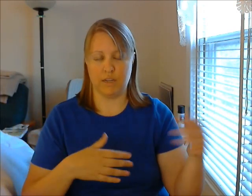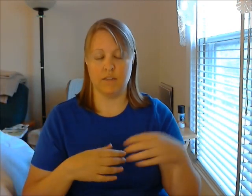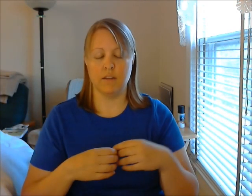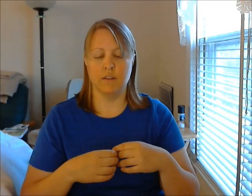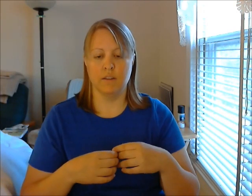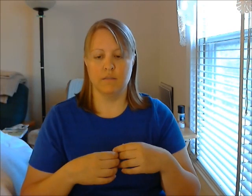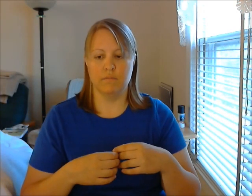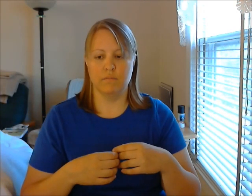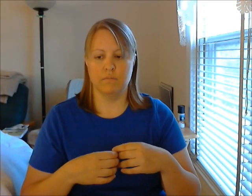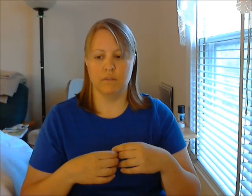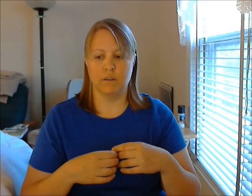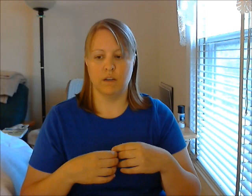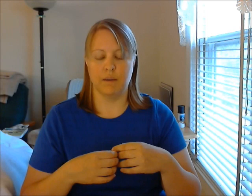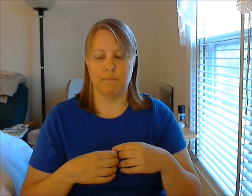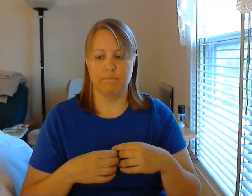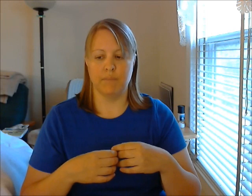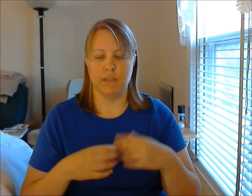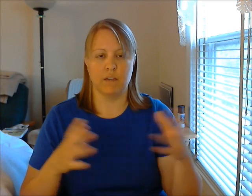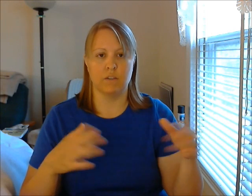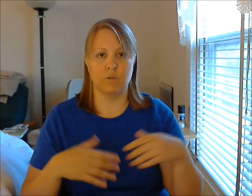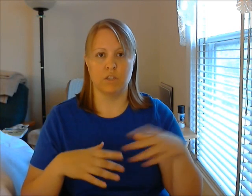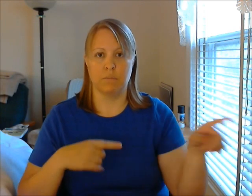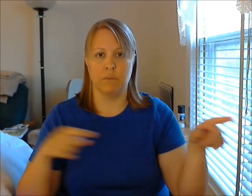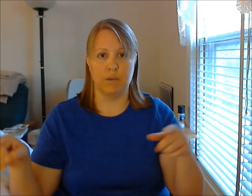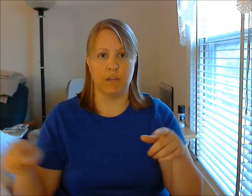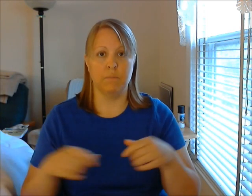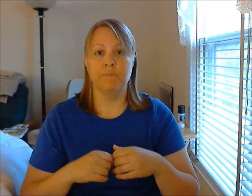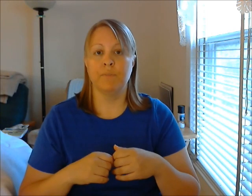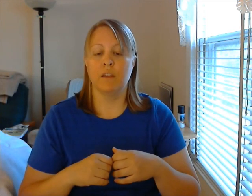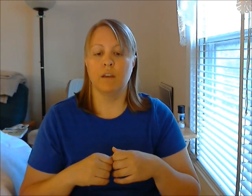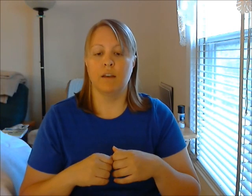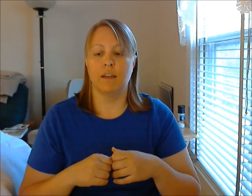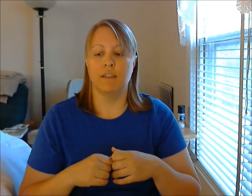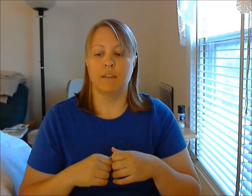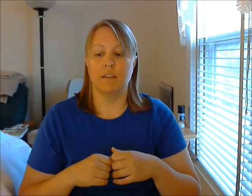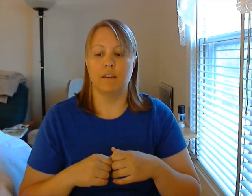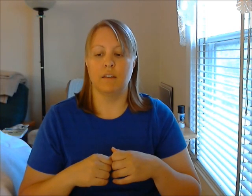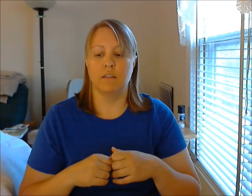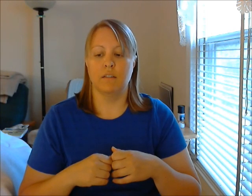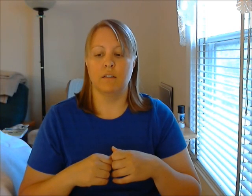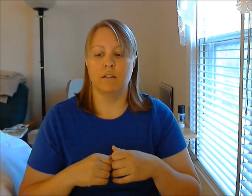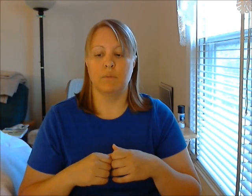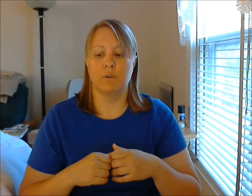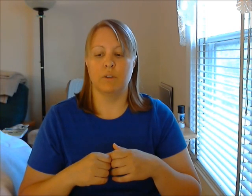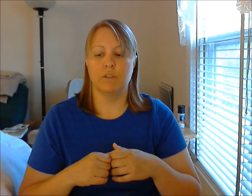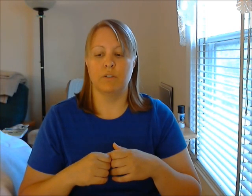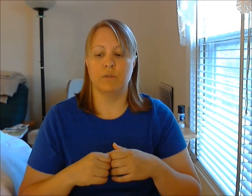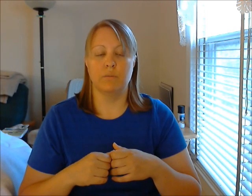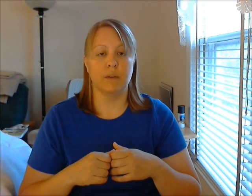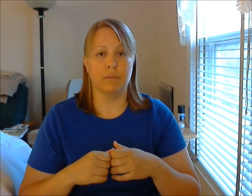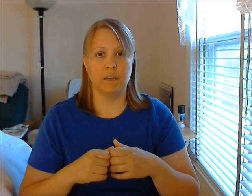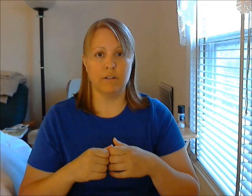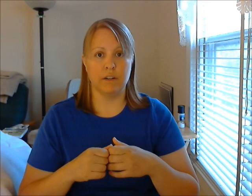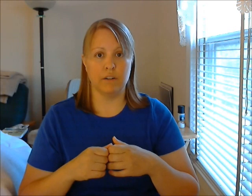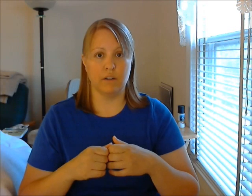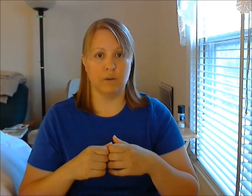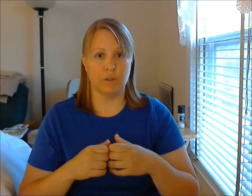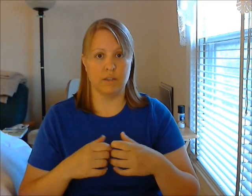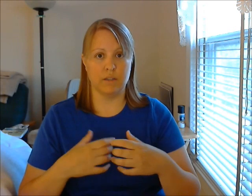sides. I think I just switched them, mom and dad. And then I'm going to make my narrator on one side. So